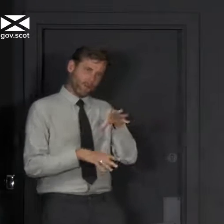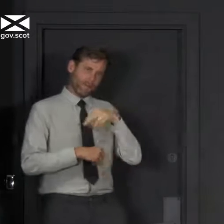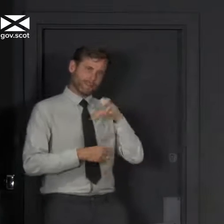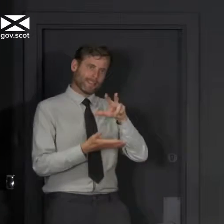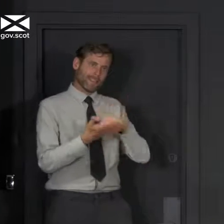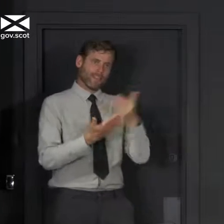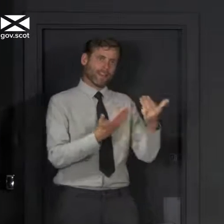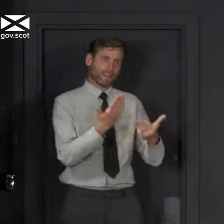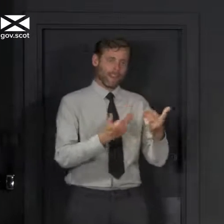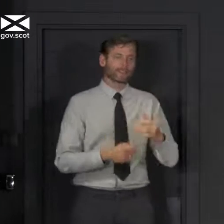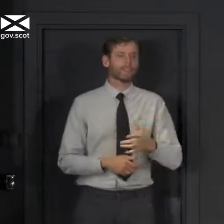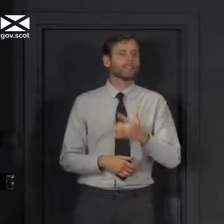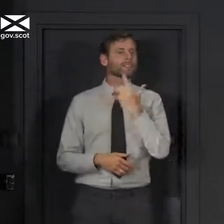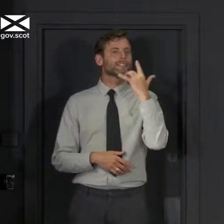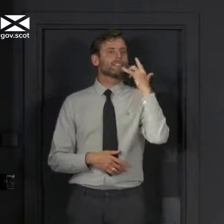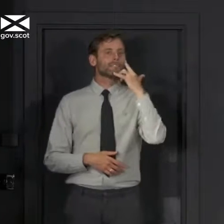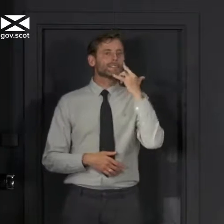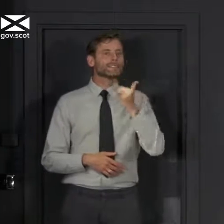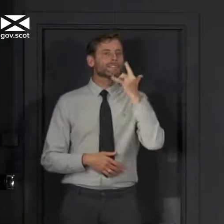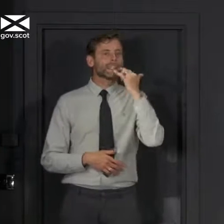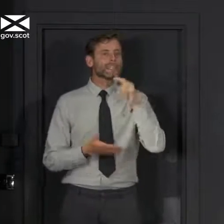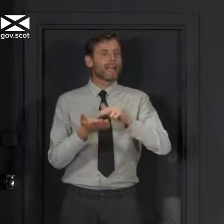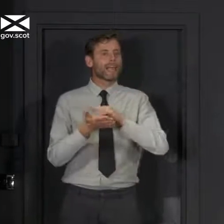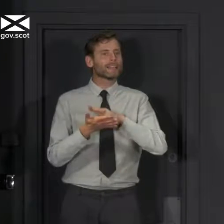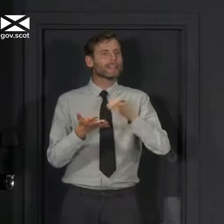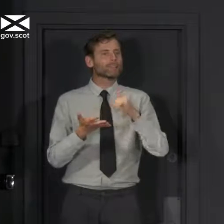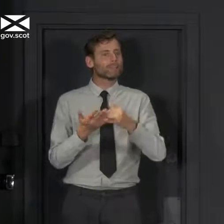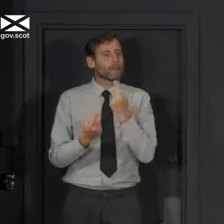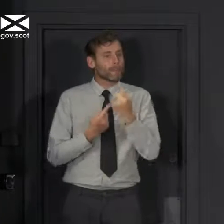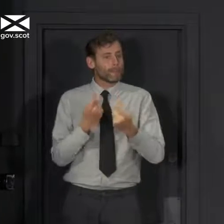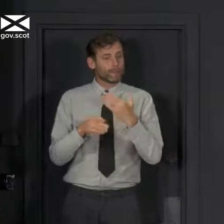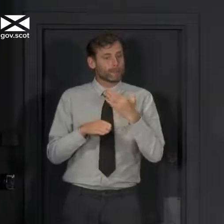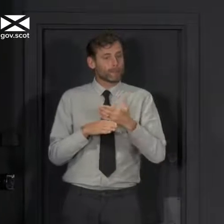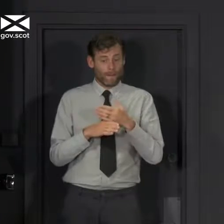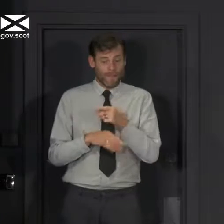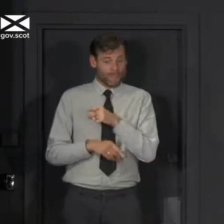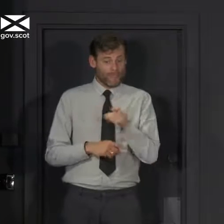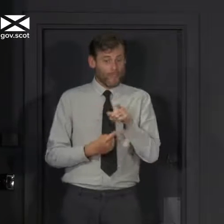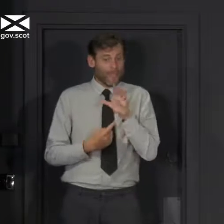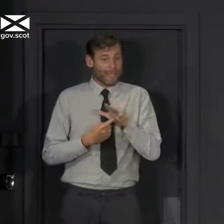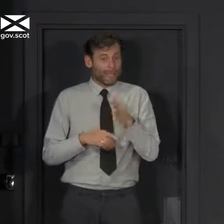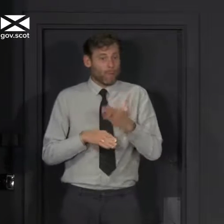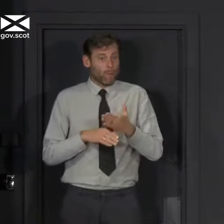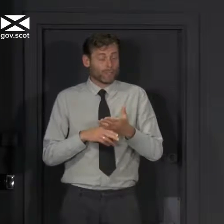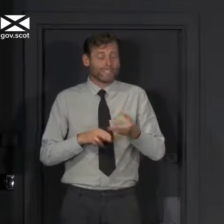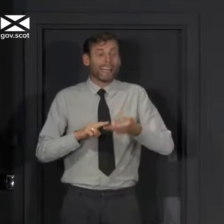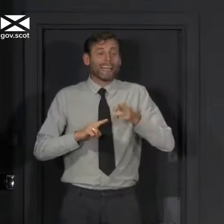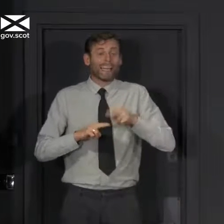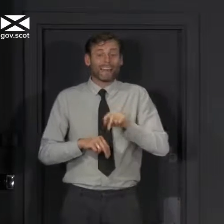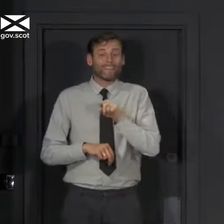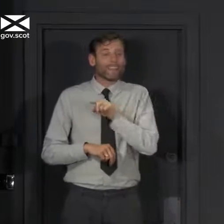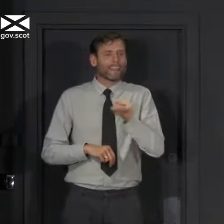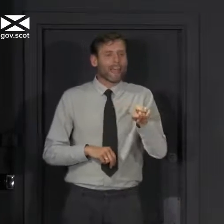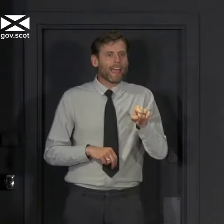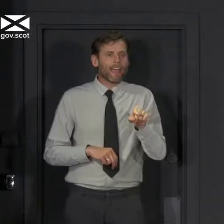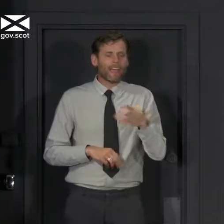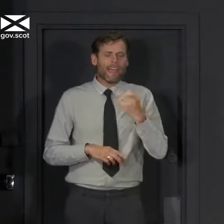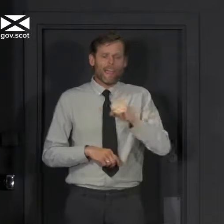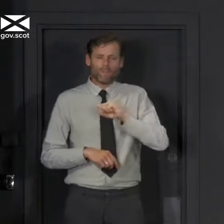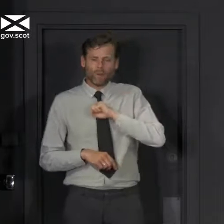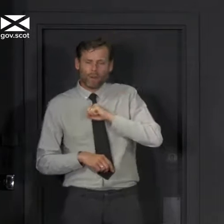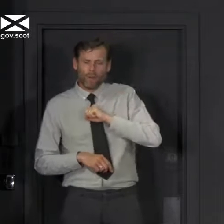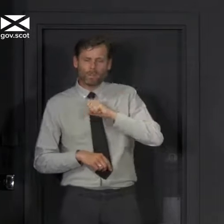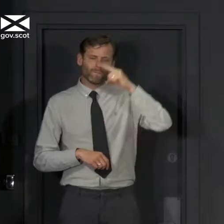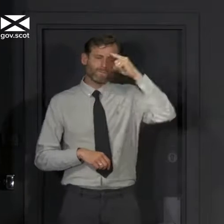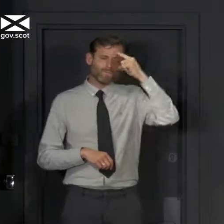NHS staff is now, they were always, of course, key workers, so if they were symptomatic, they would have been tested, or if one of their